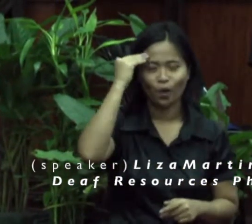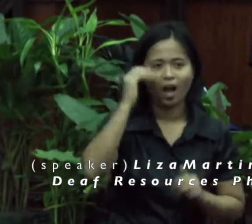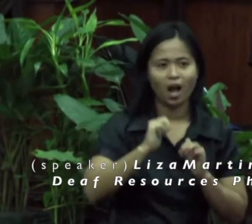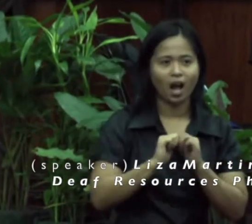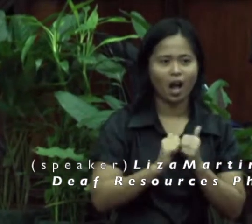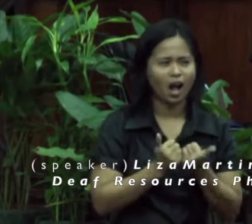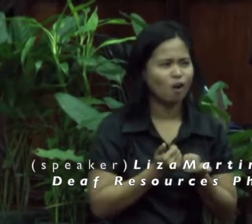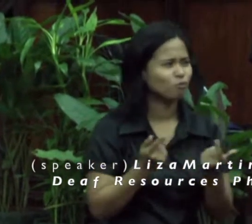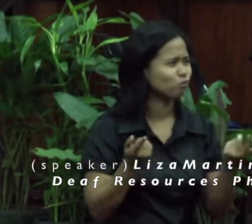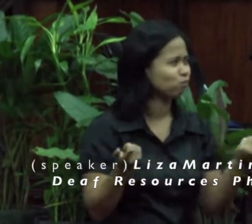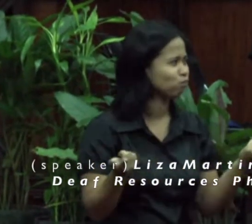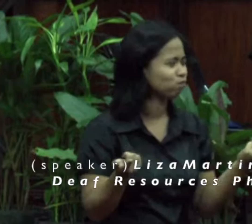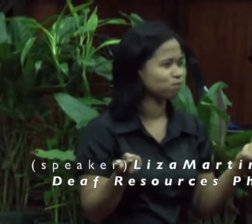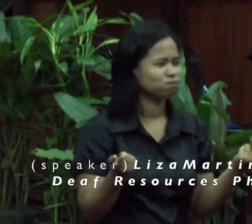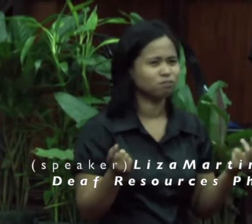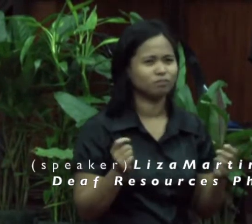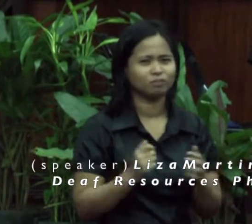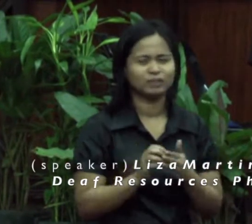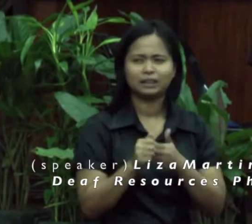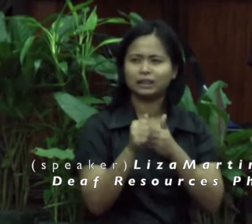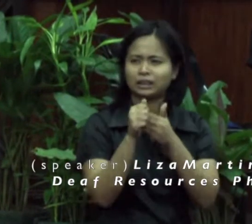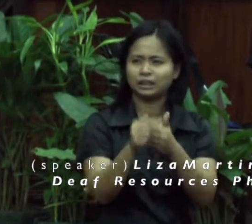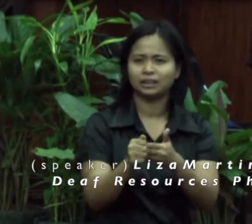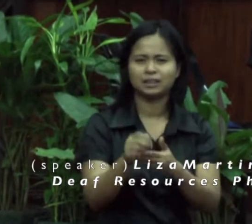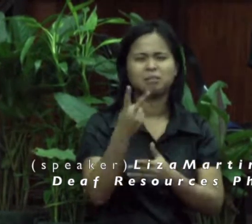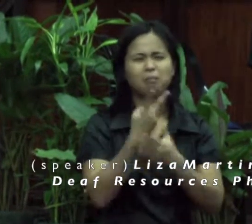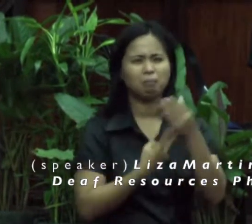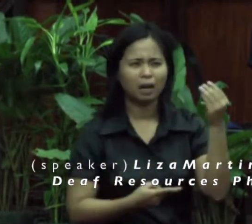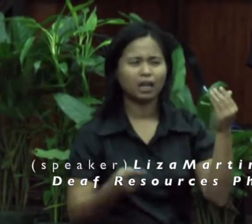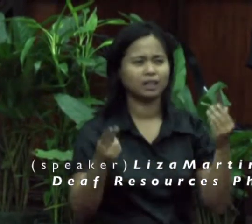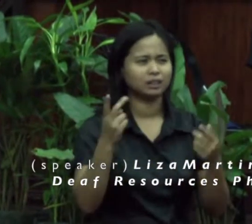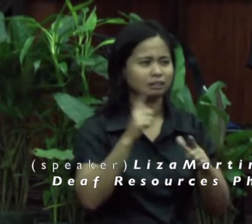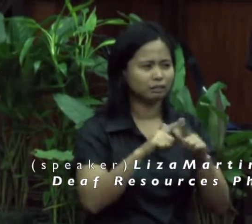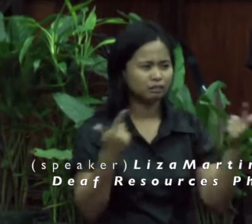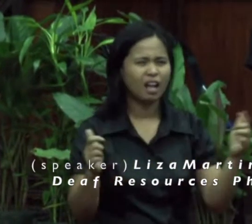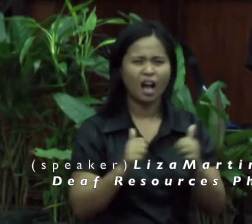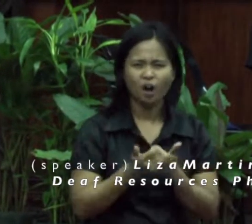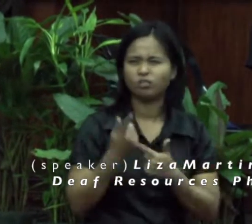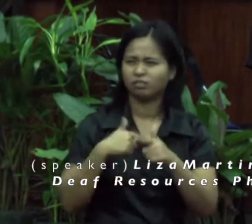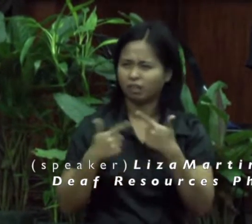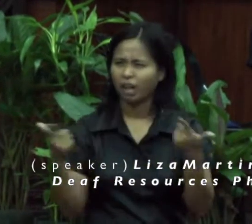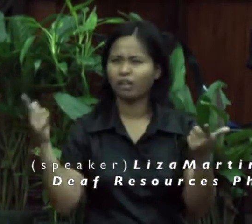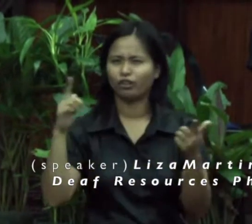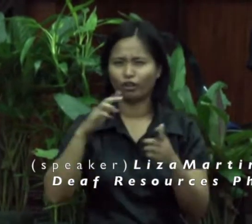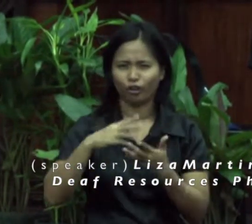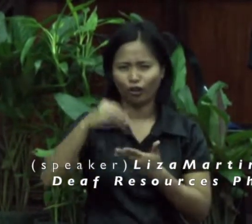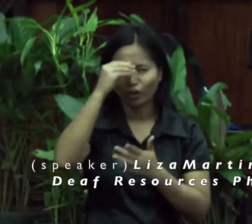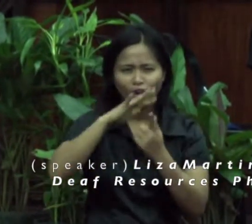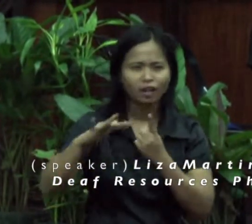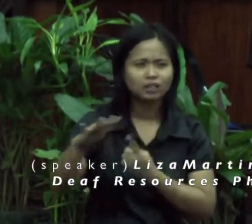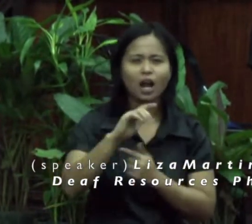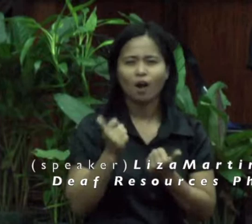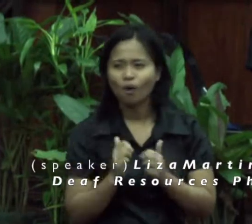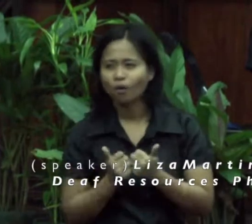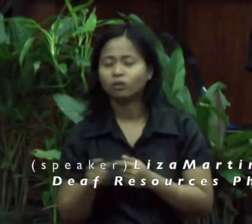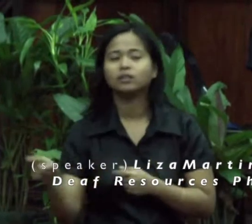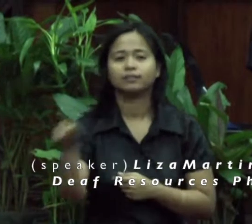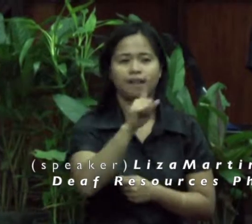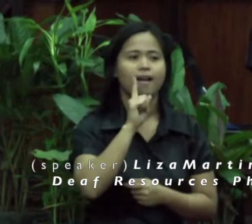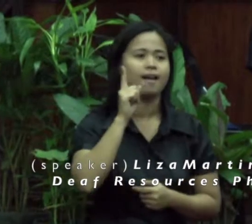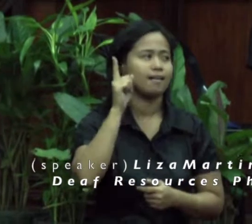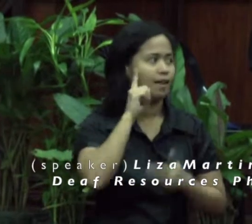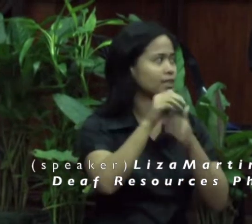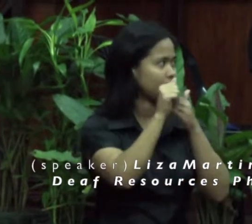do we lead? What is this whole bilingual education, sign language learning environment? Okay, so this is a challenge for our